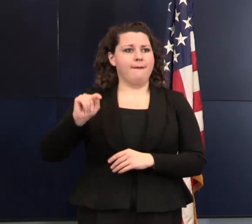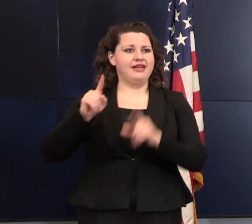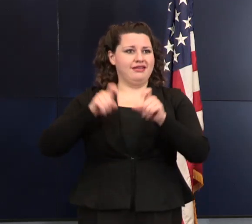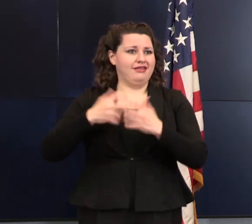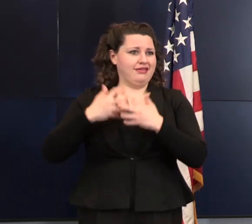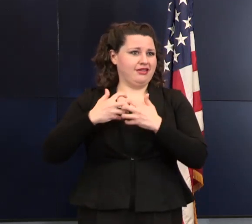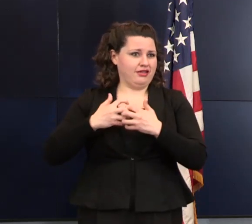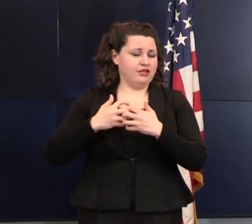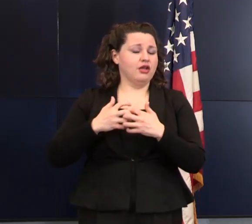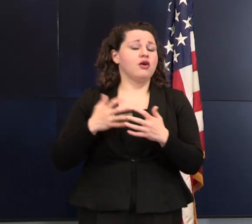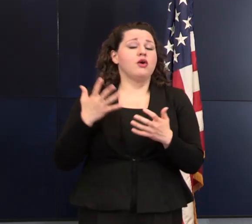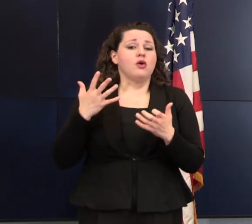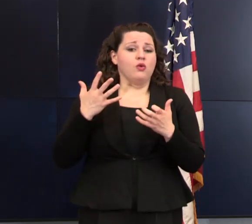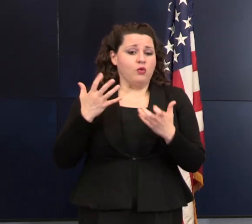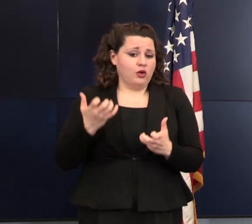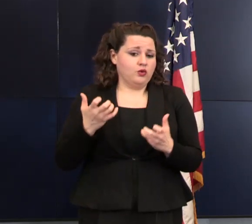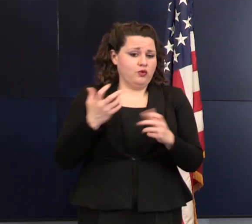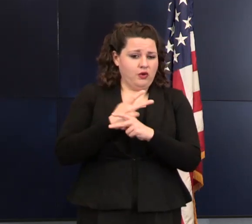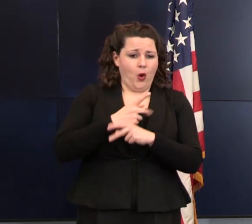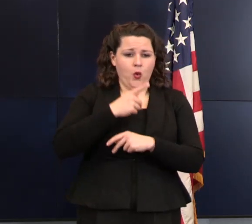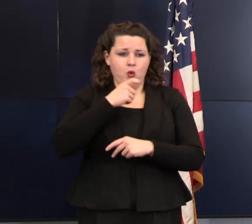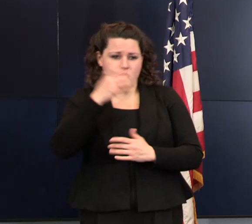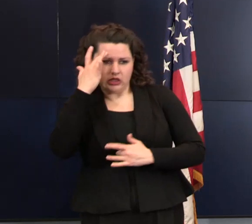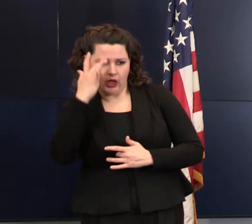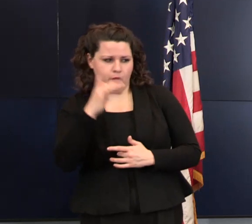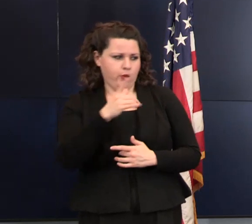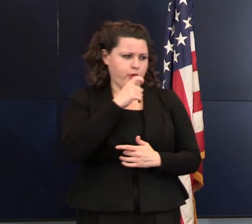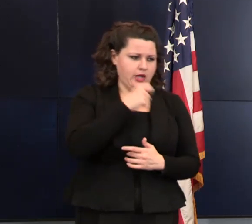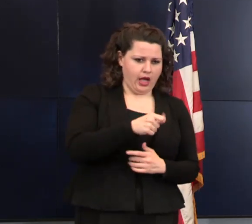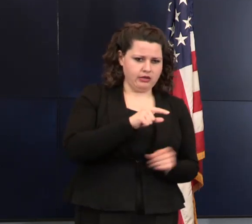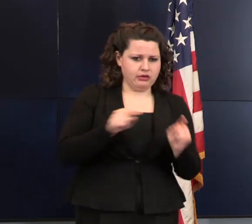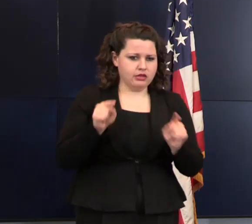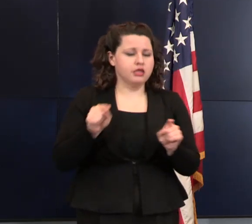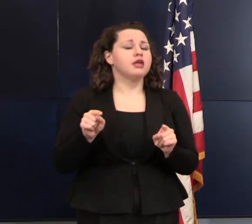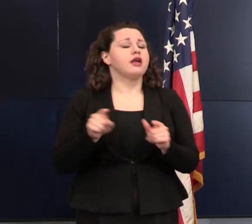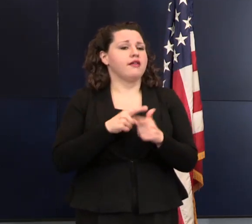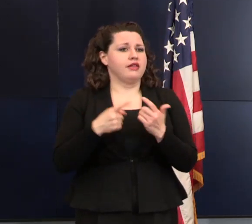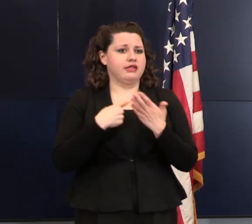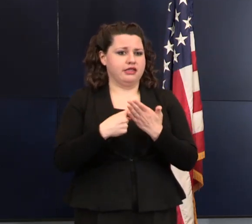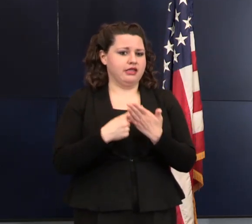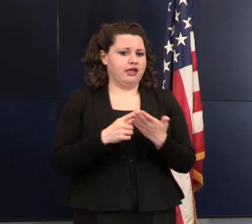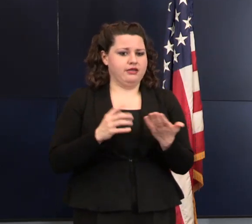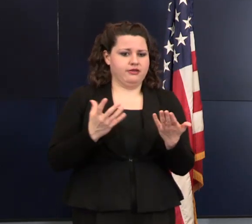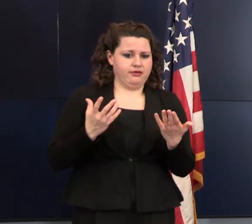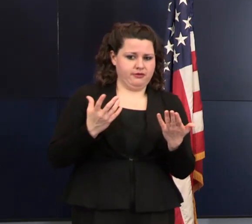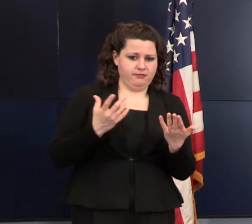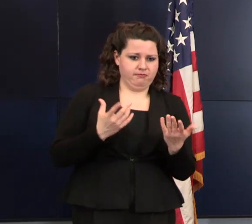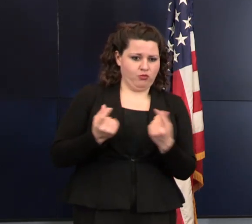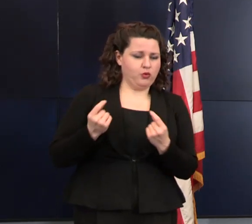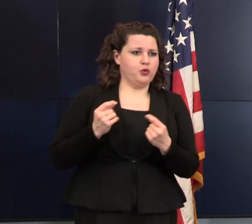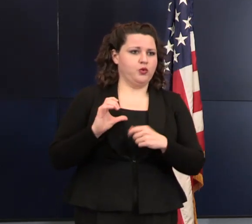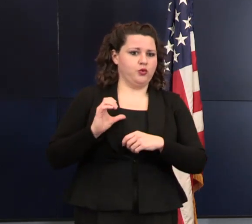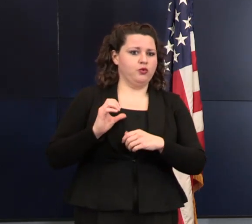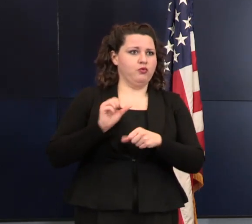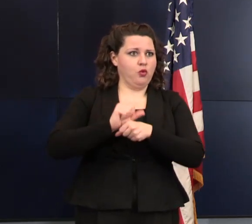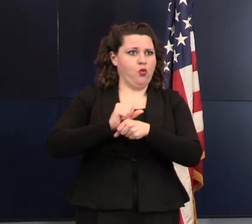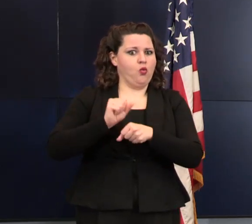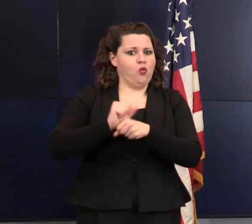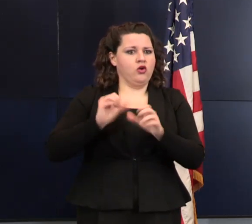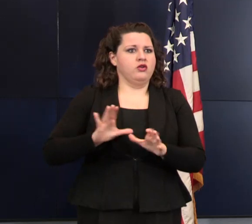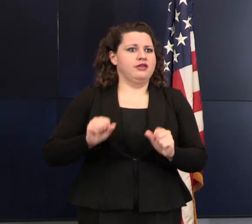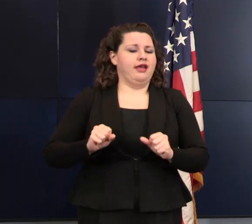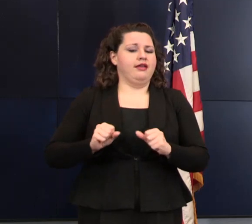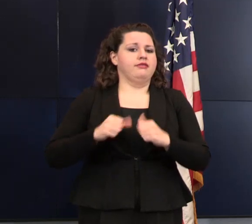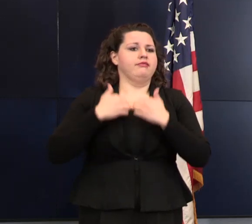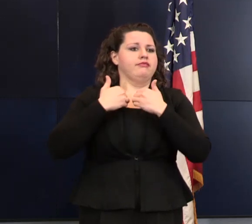can start to get a handle on who is sick, who is not, and talk about how we stand up a workforce to continue